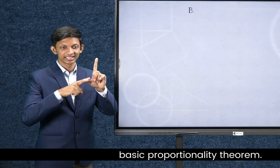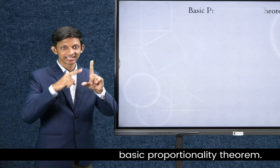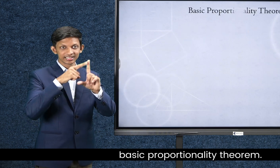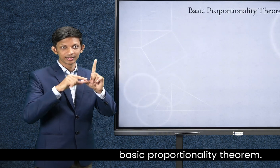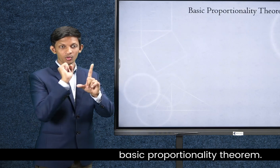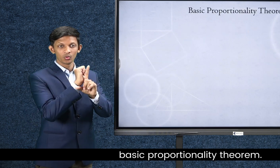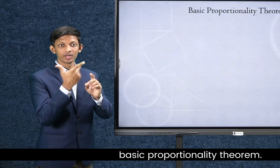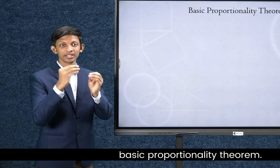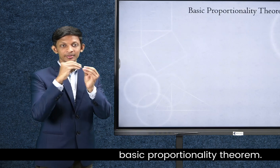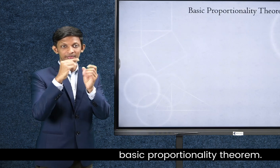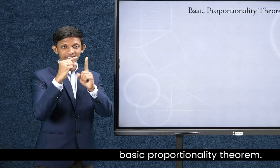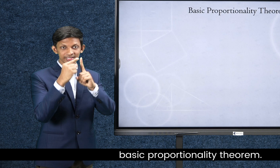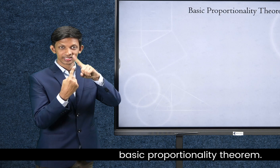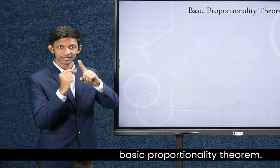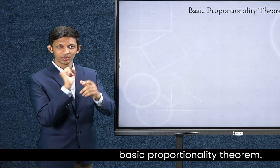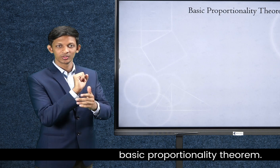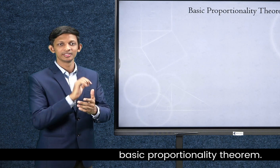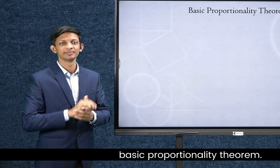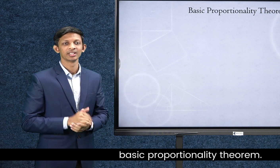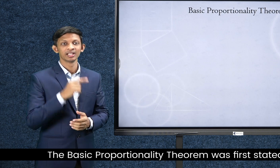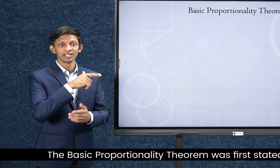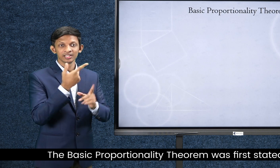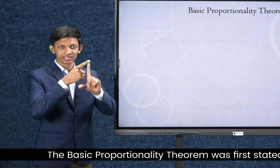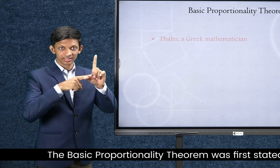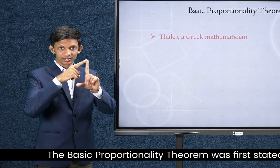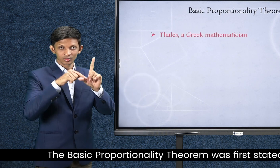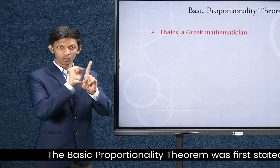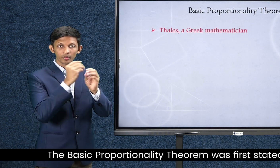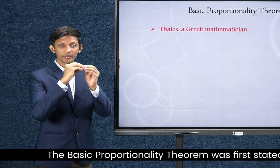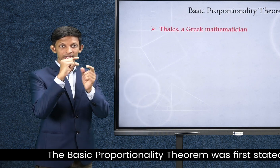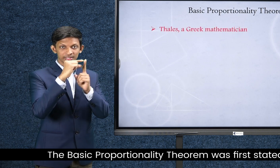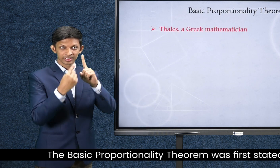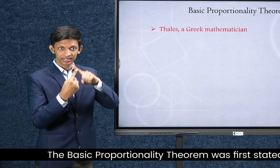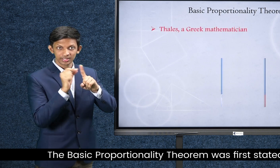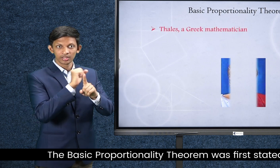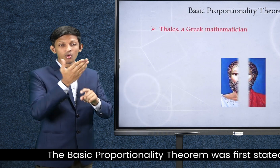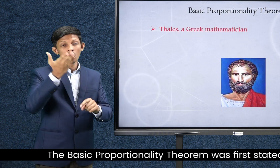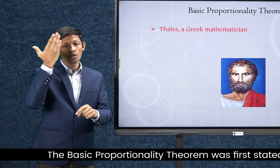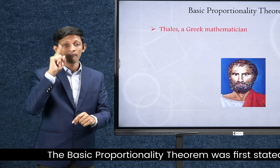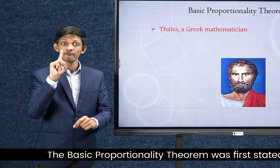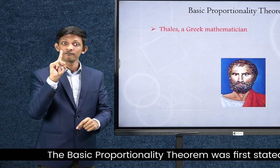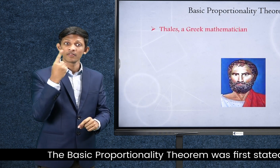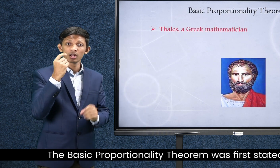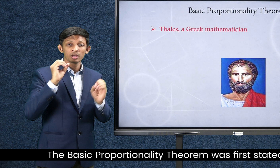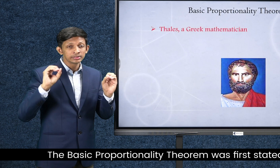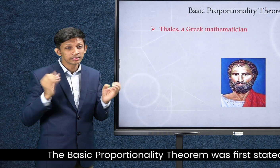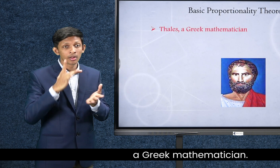Basic proportionality theorem. The basic proportionality theorem was first stated by Thales, a